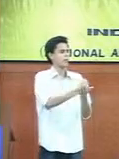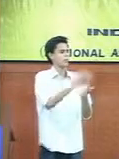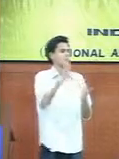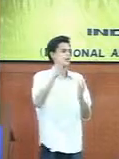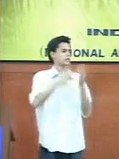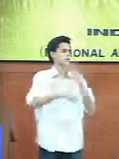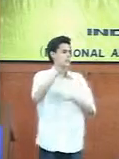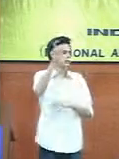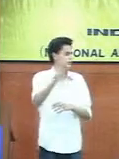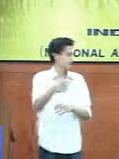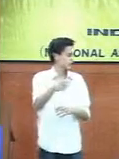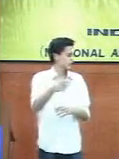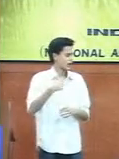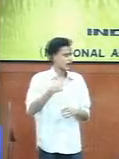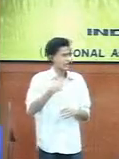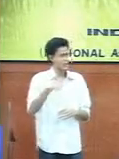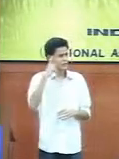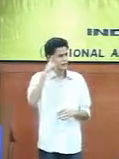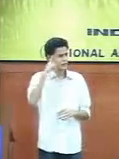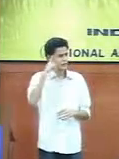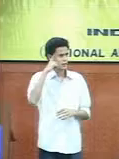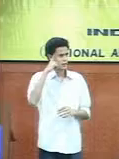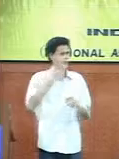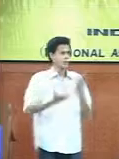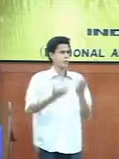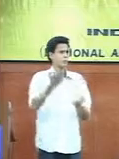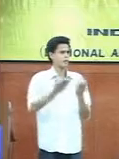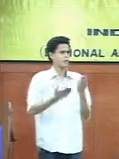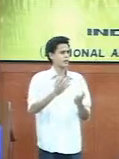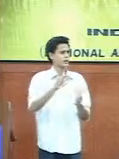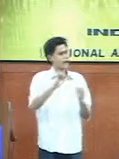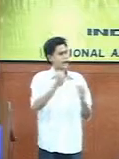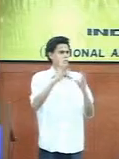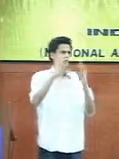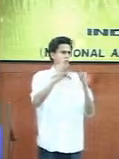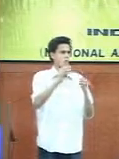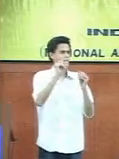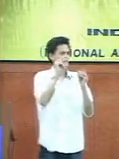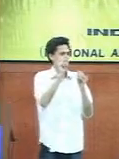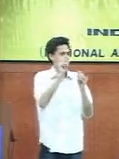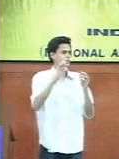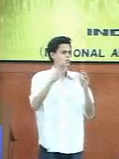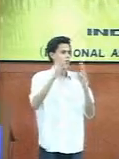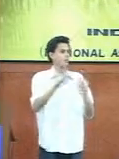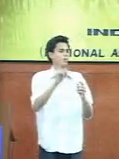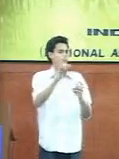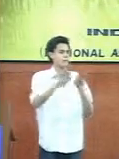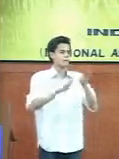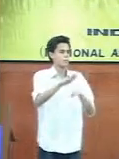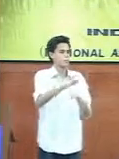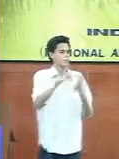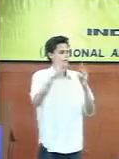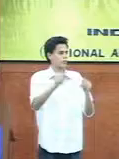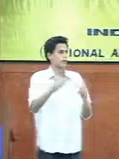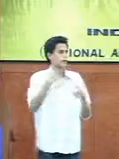to act on their behalf. Now, I think that this may be a sort of a a solution at least to the first step, which is that there